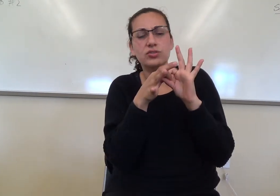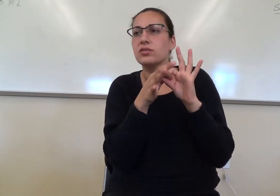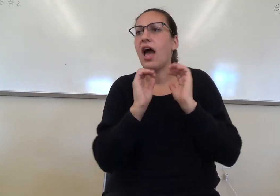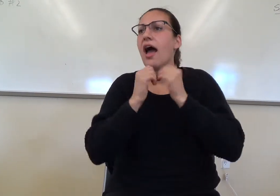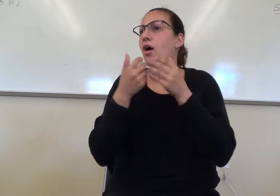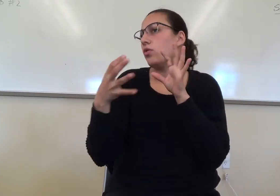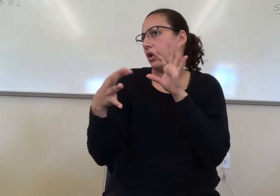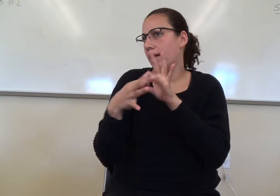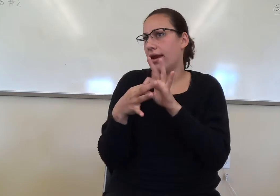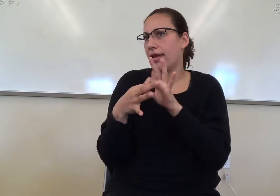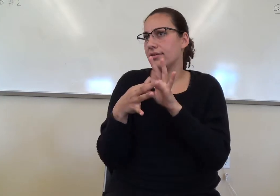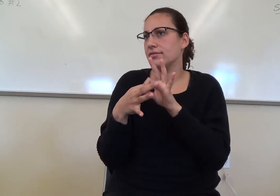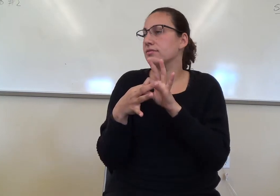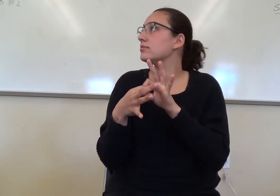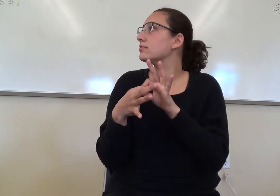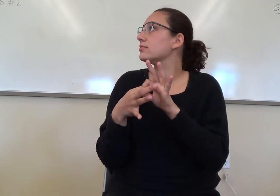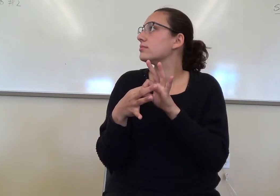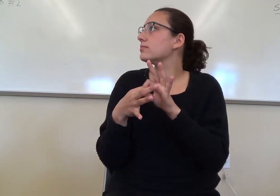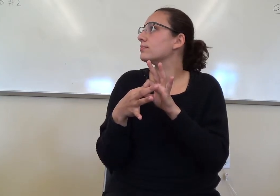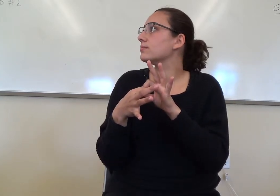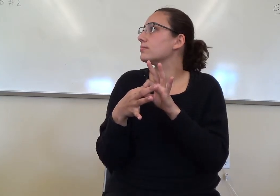That's my abbreviation for that, and then group.